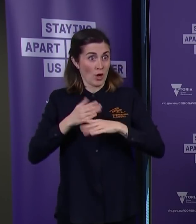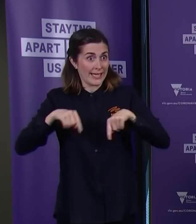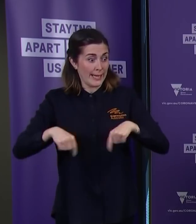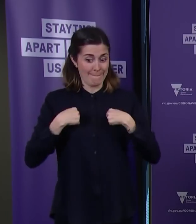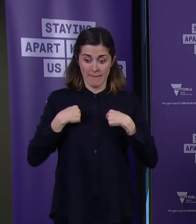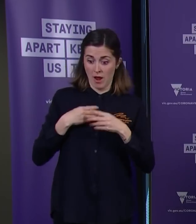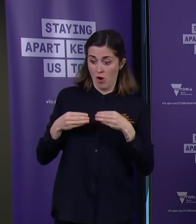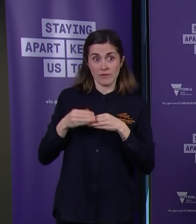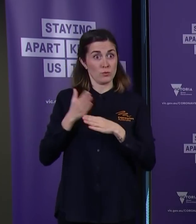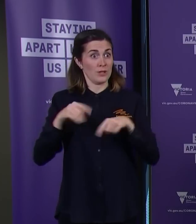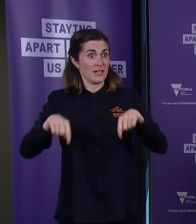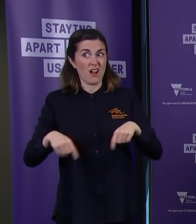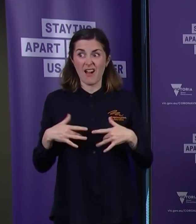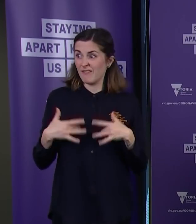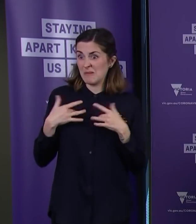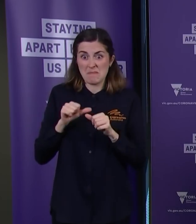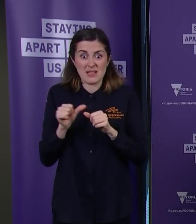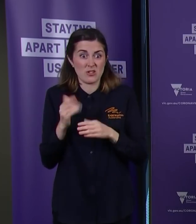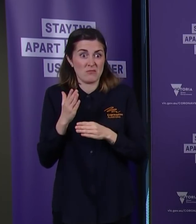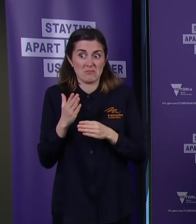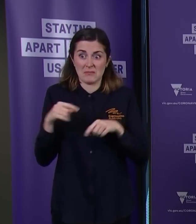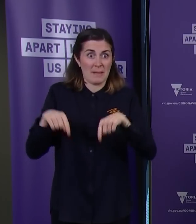seemed like a logical place to speak to you all.